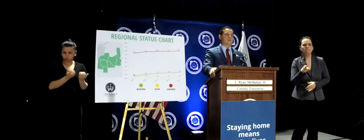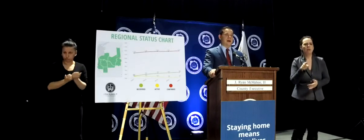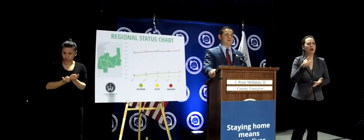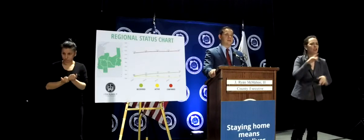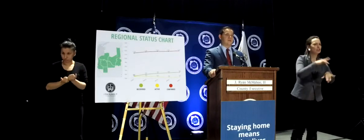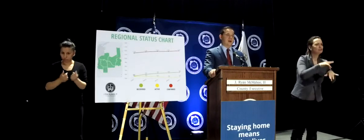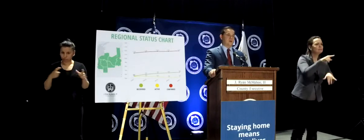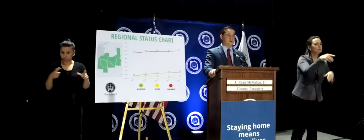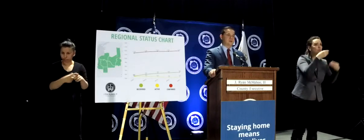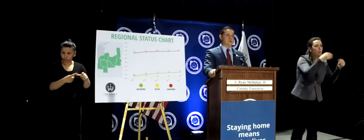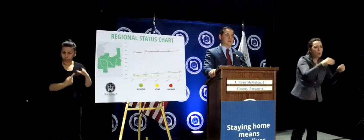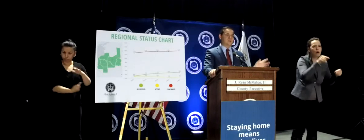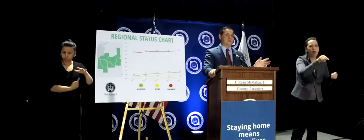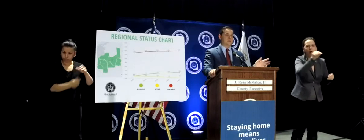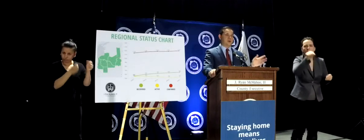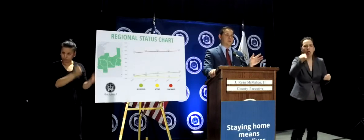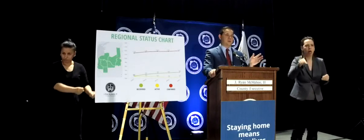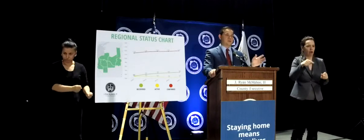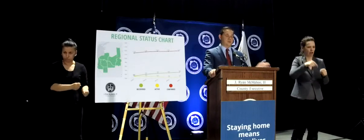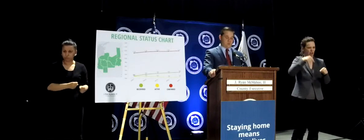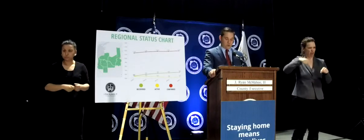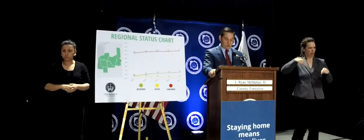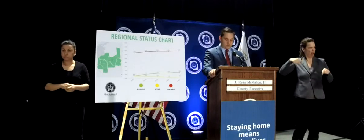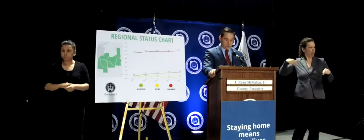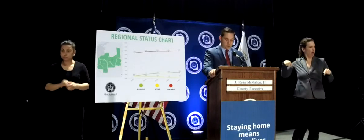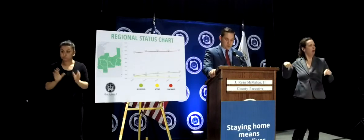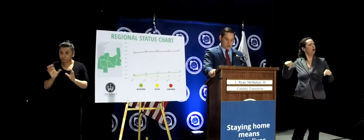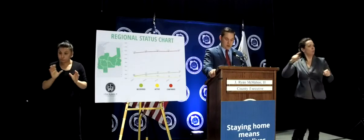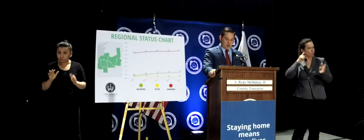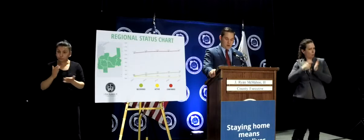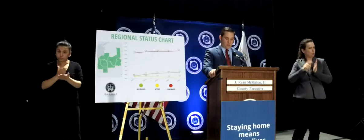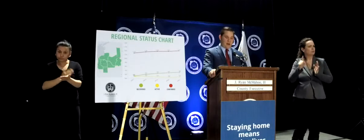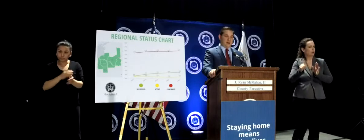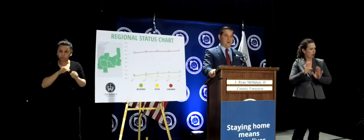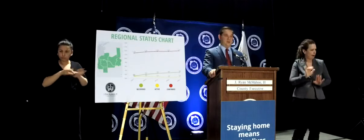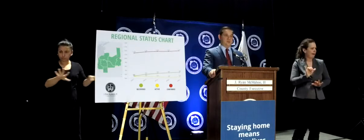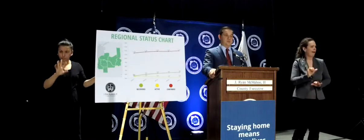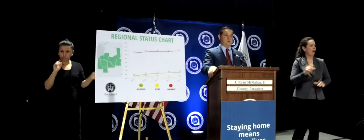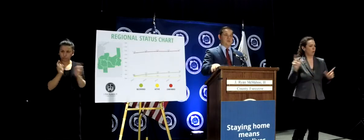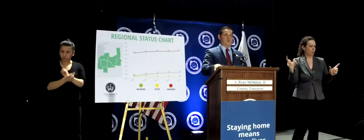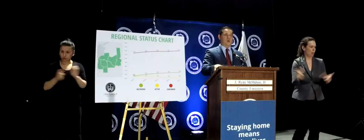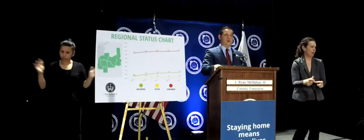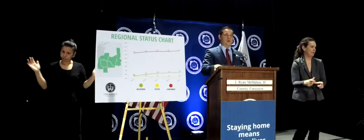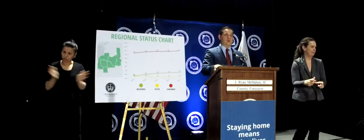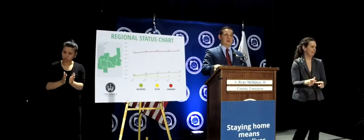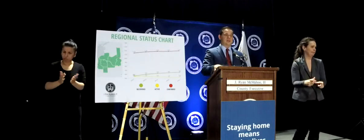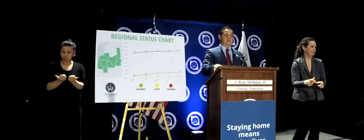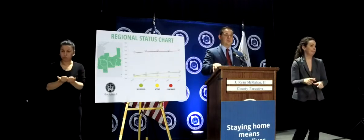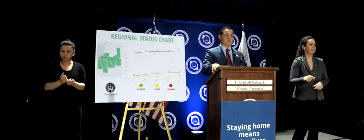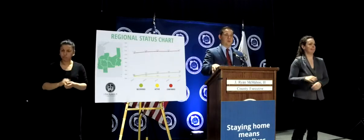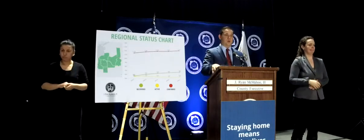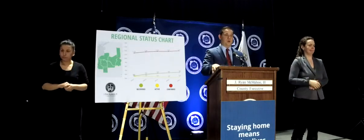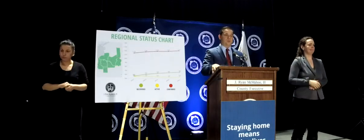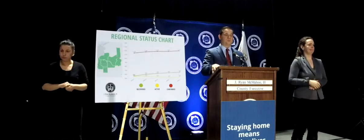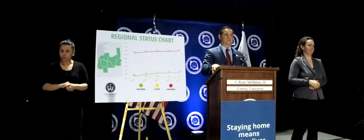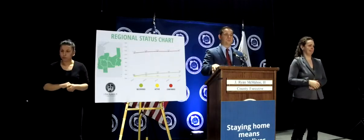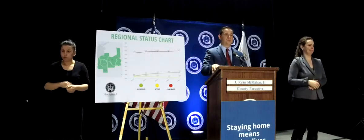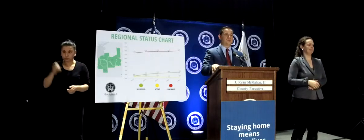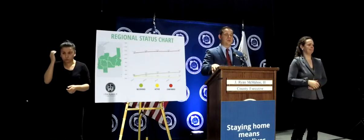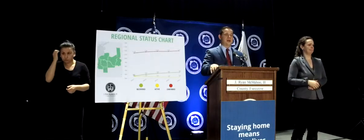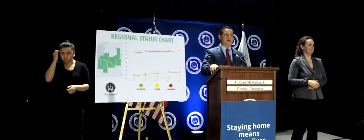that's how we box in the virus and stop the spread to the rest of the community. A reminder, just because you work at the same